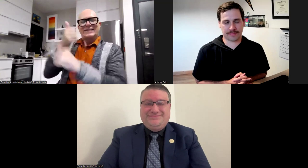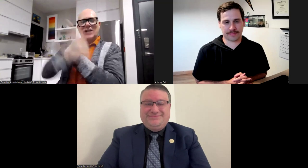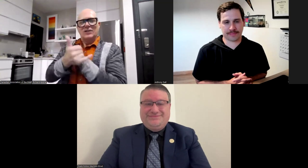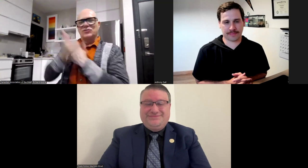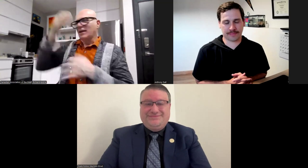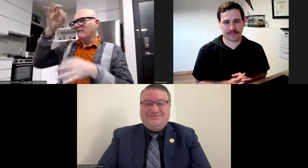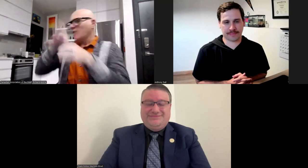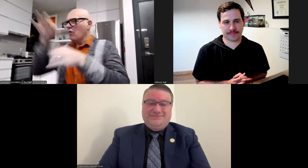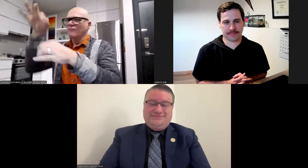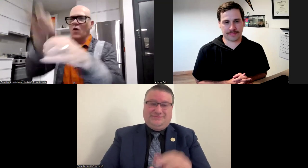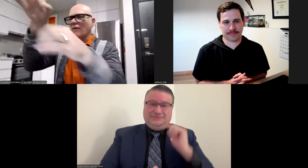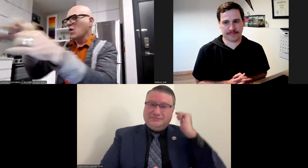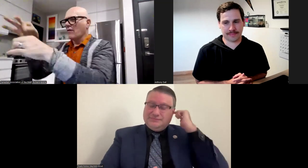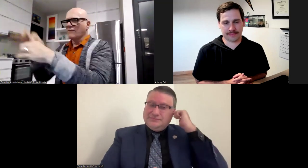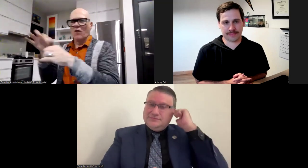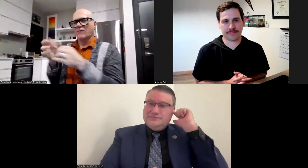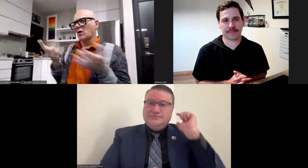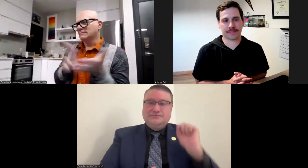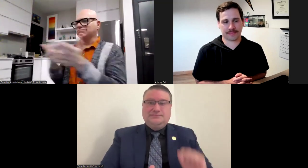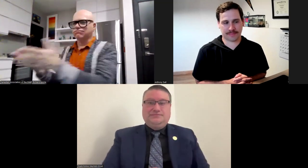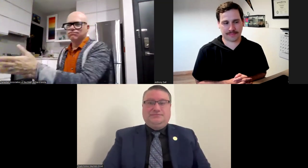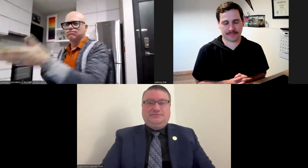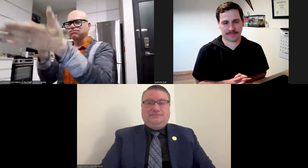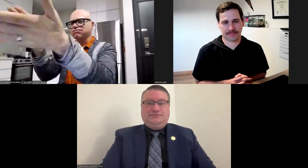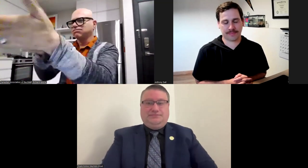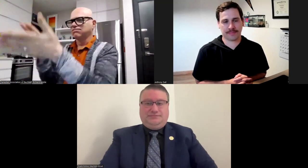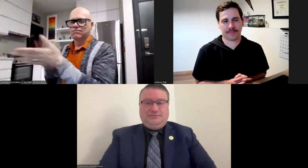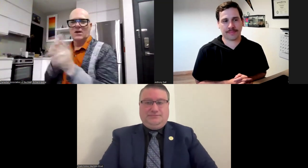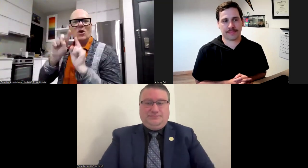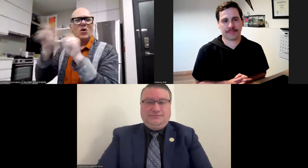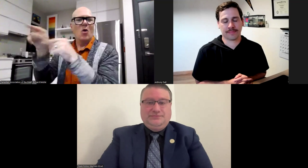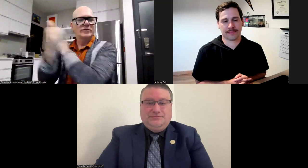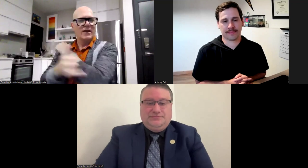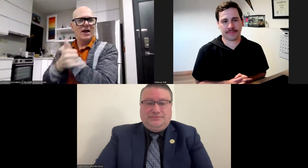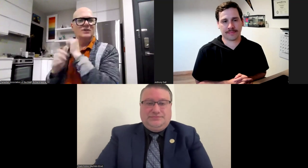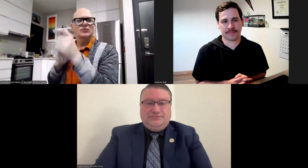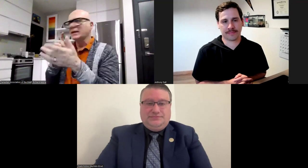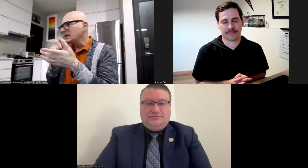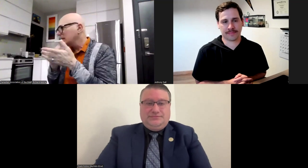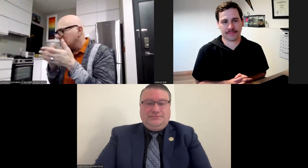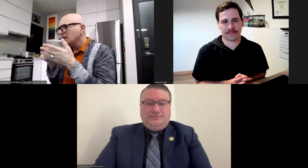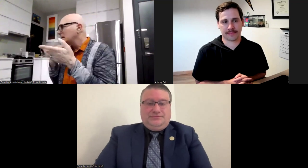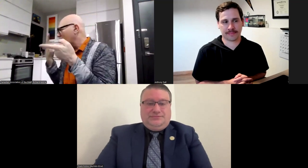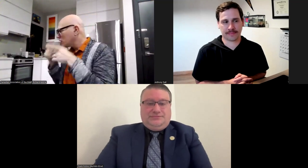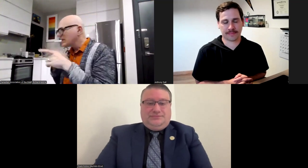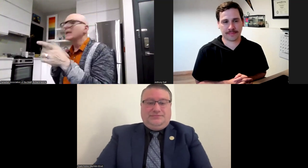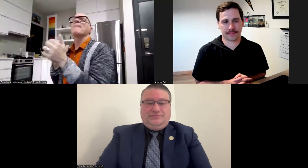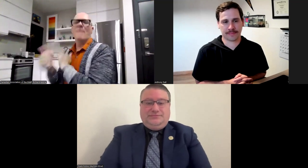That one required every country to vote and officially sign the declaration. And so